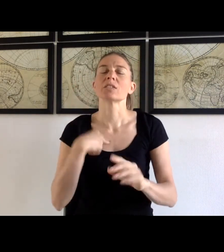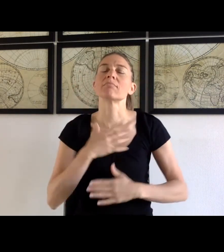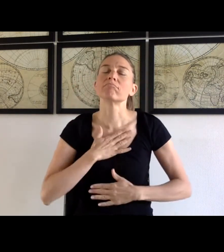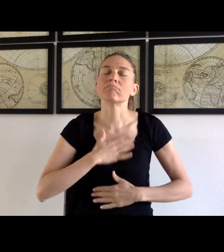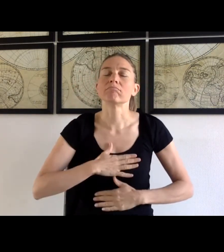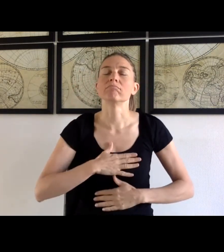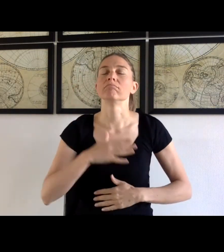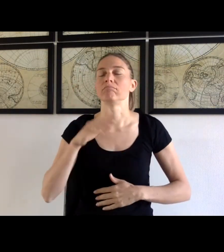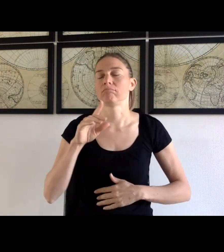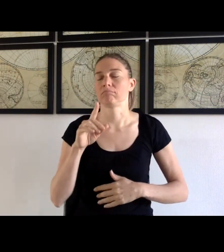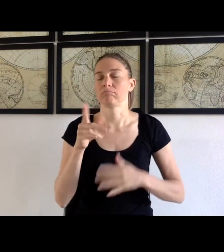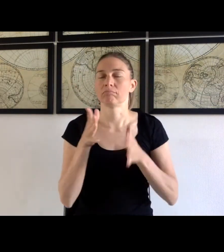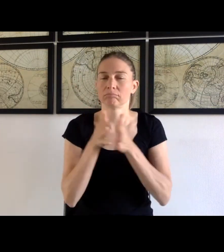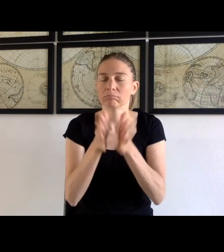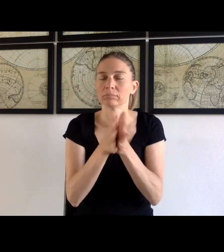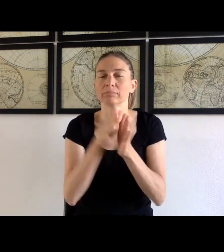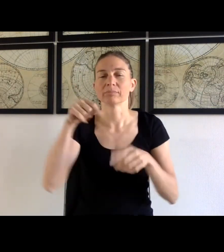this webinar will work.